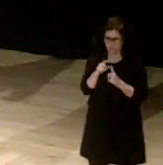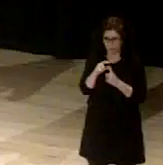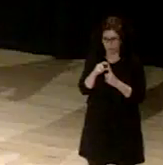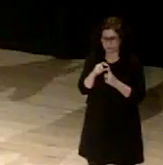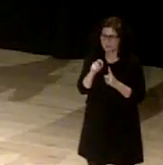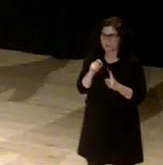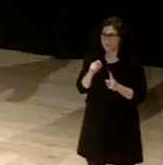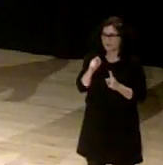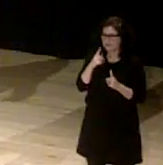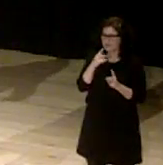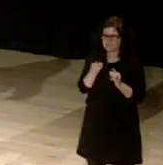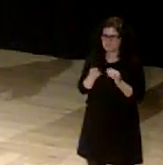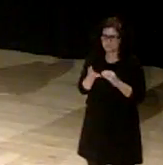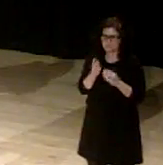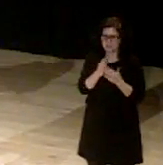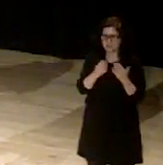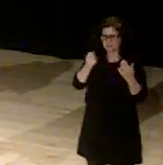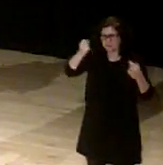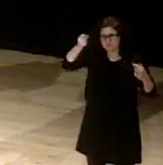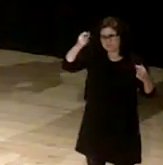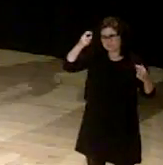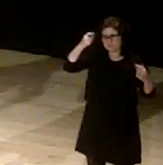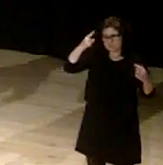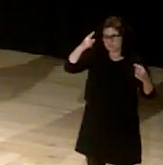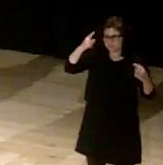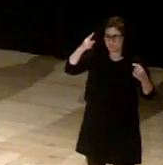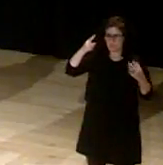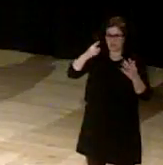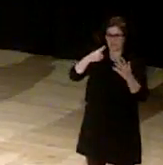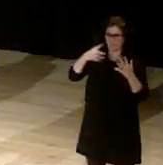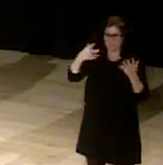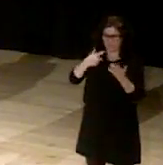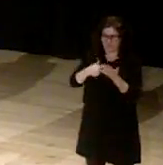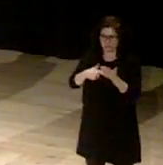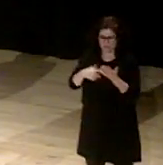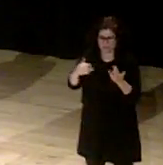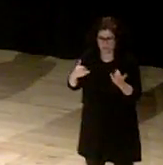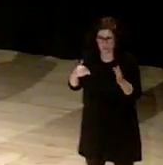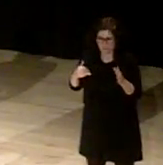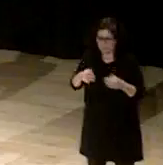just to give a small frame to this discussion that we're going to have.